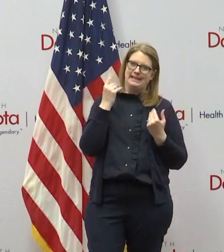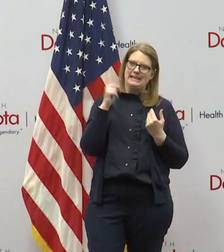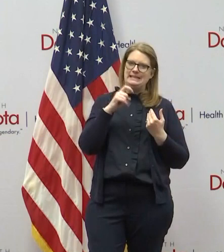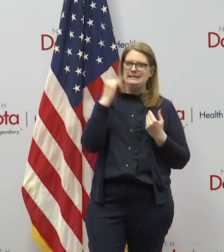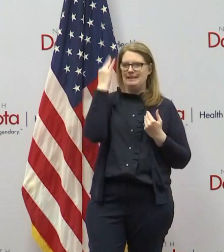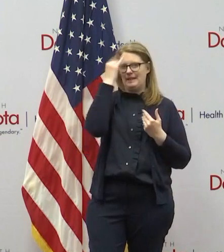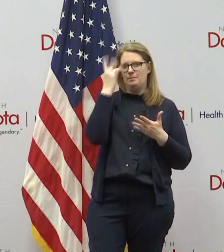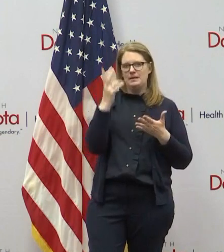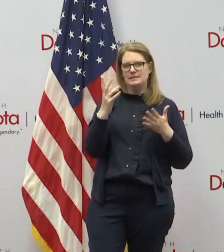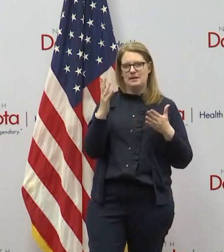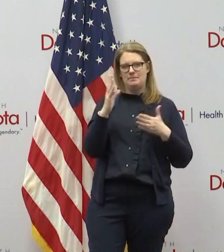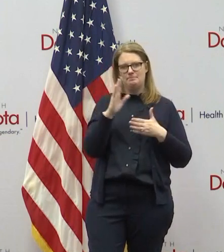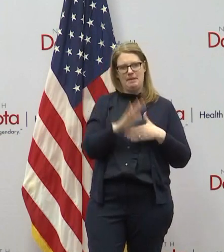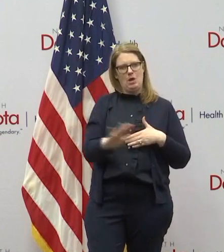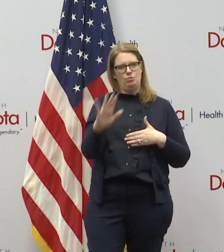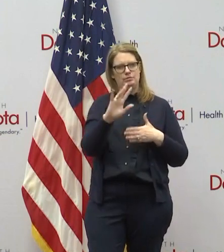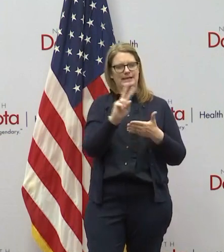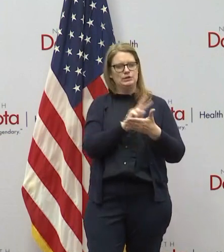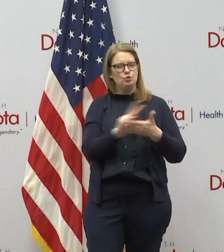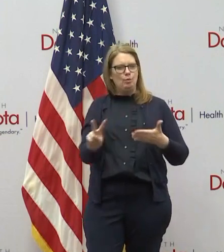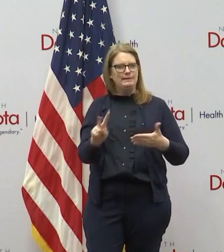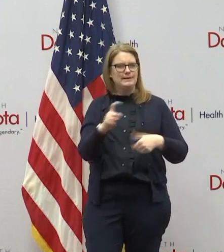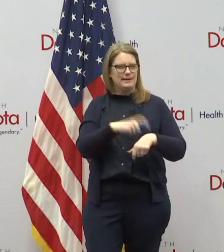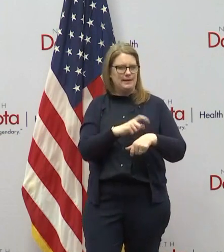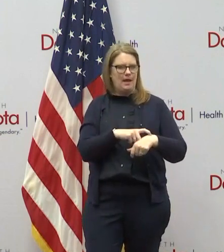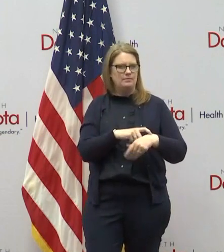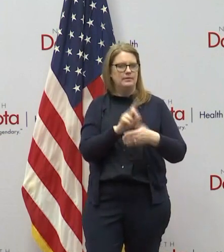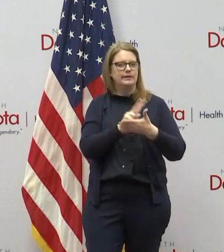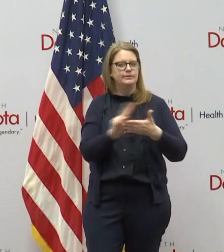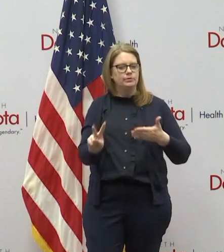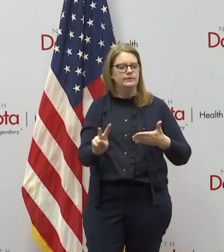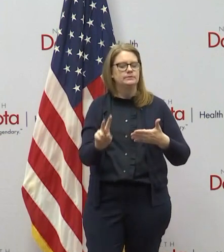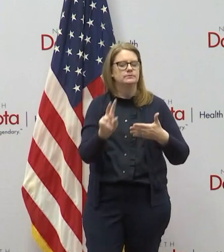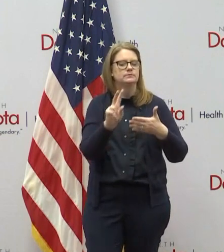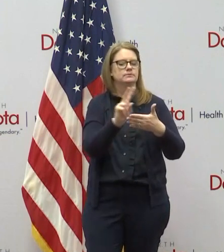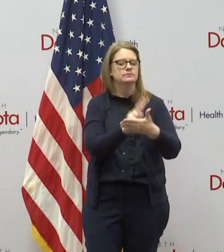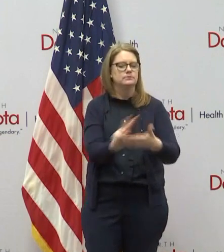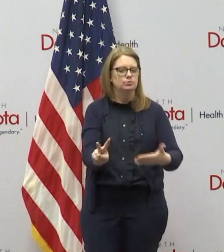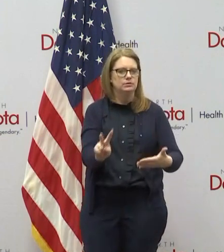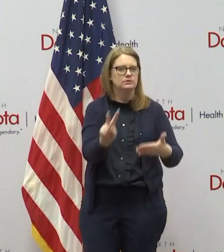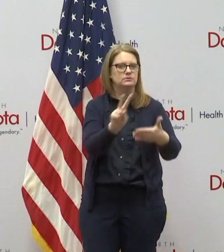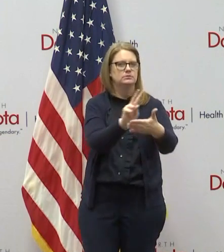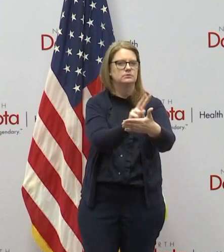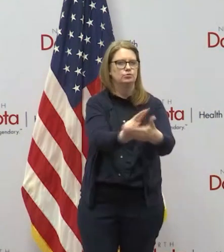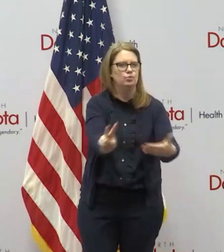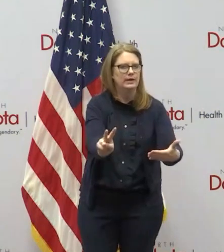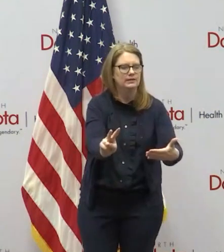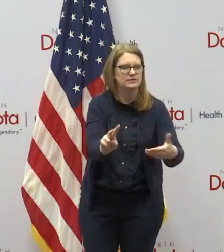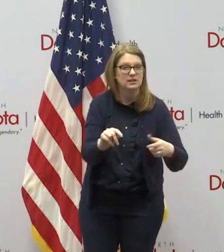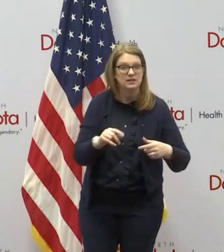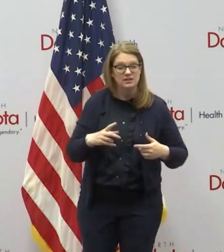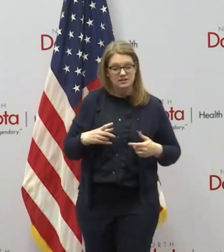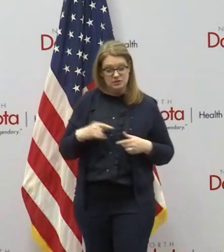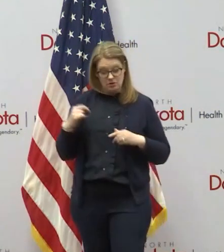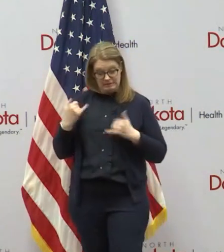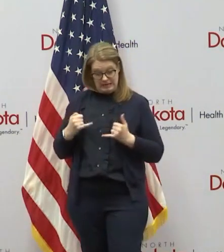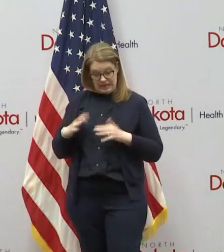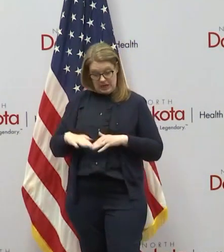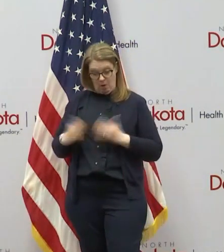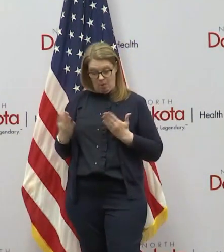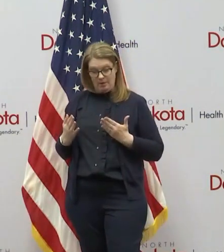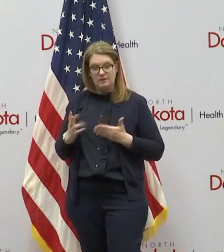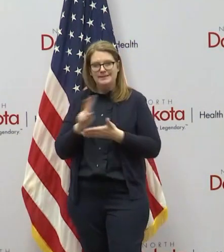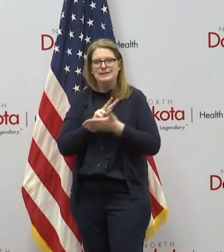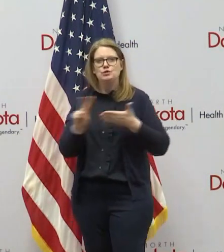in 2-week increments in terms of when we would open up. That's not necessarily when we'd give guidance, but it's going to take us about 2 weeks to know how